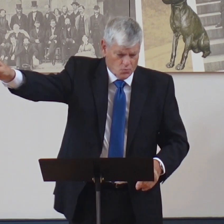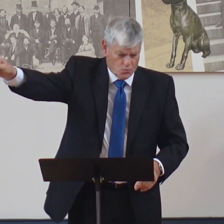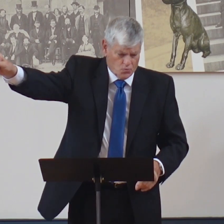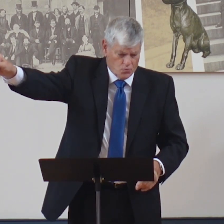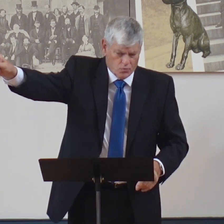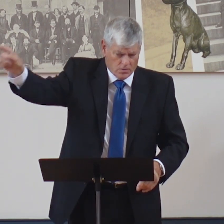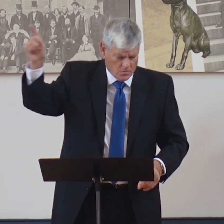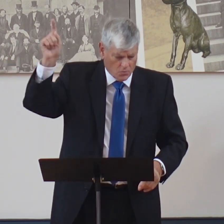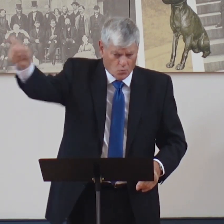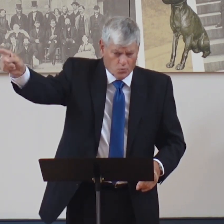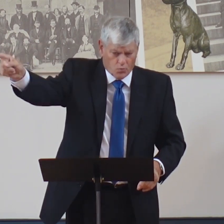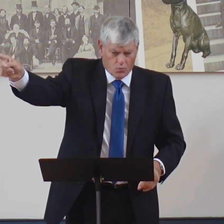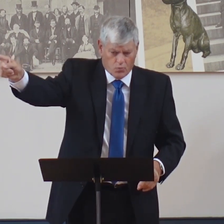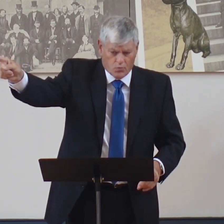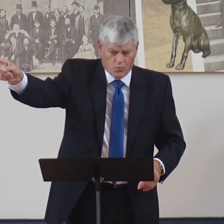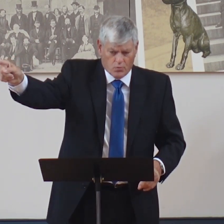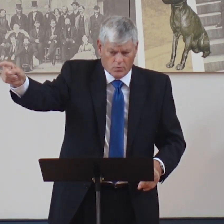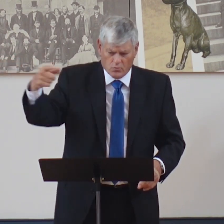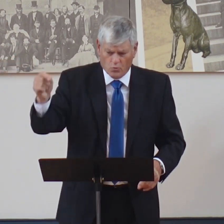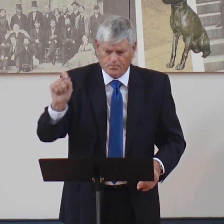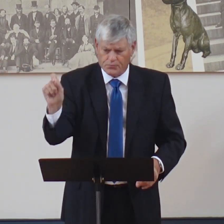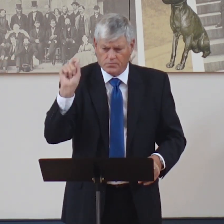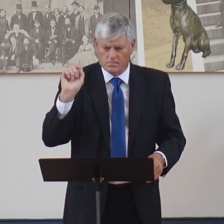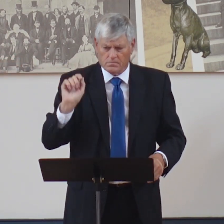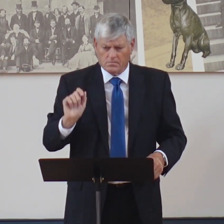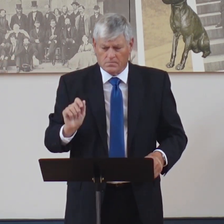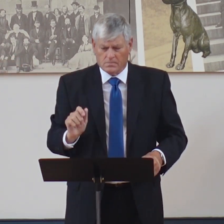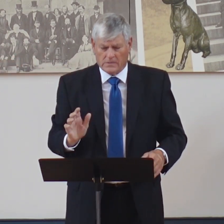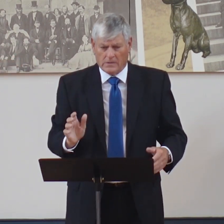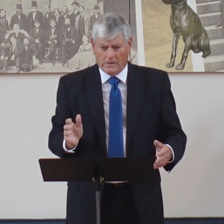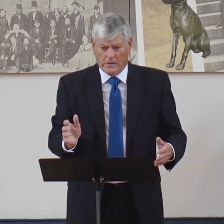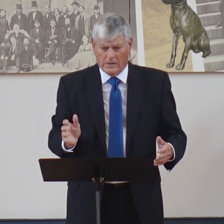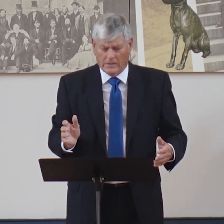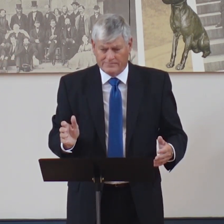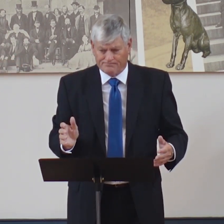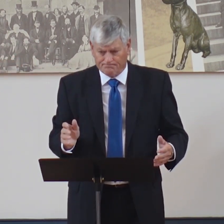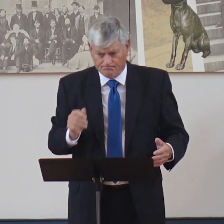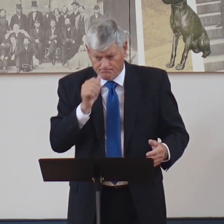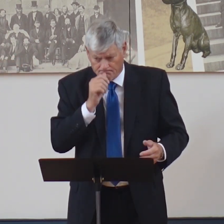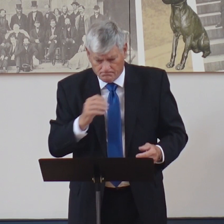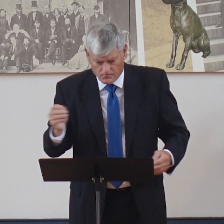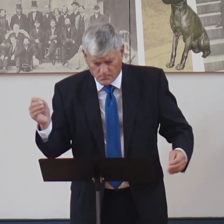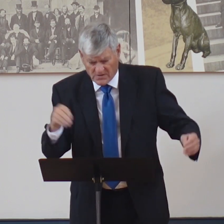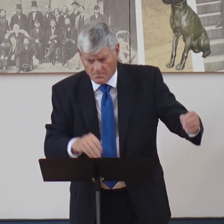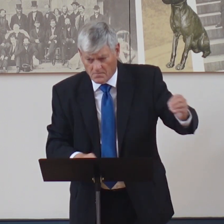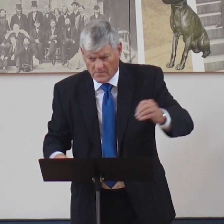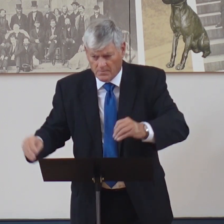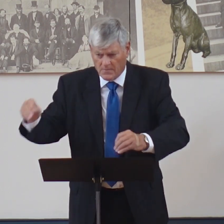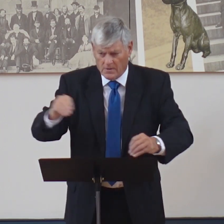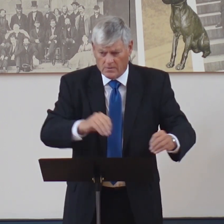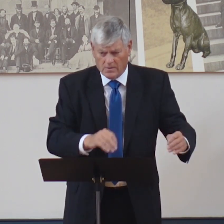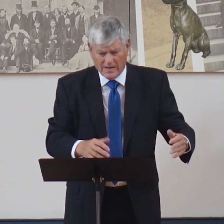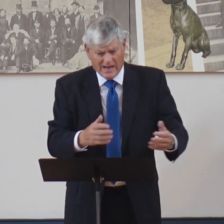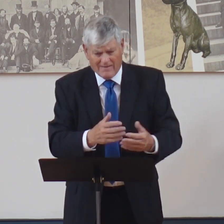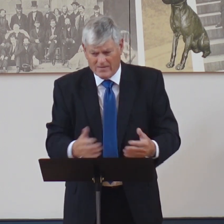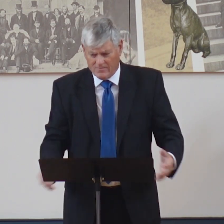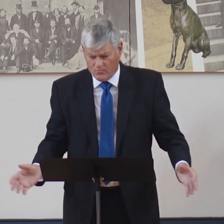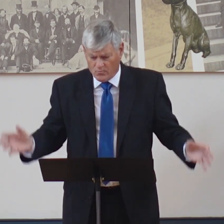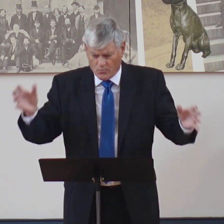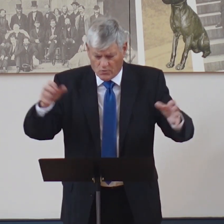parents here, I have friends here," and her husband said, "Nope, we're going. Period. End of discussion." So she packed up her bags, she packed